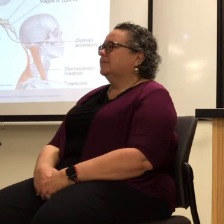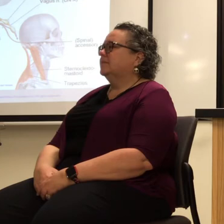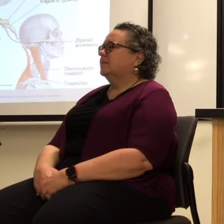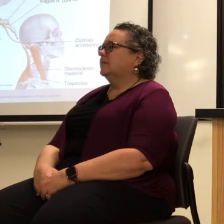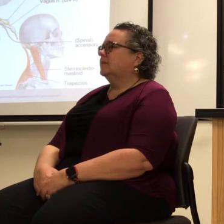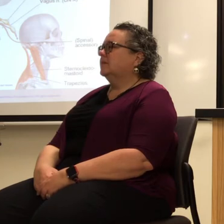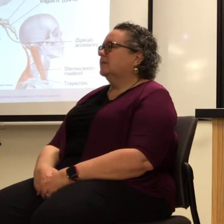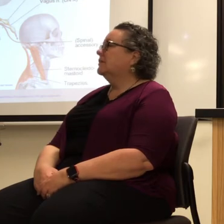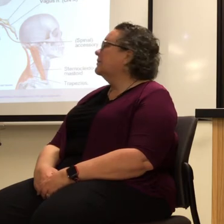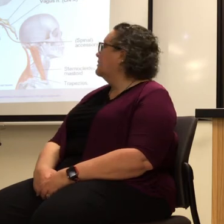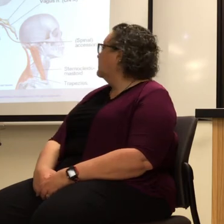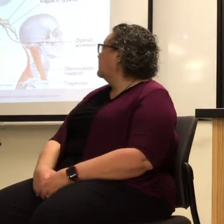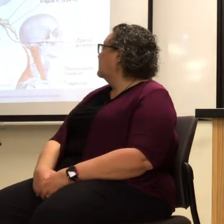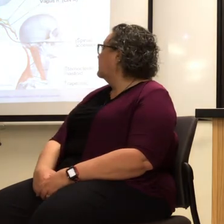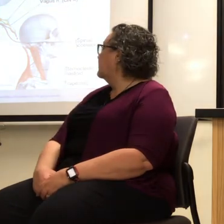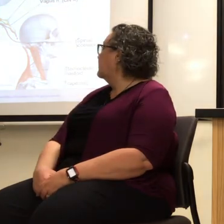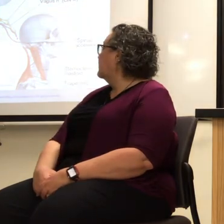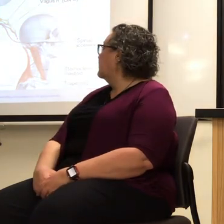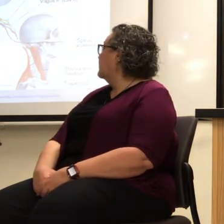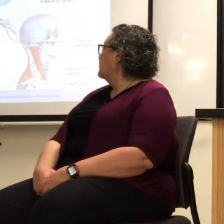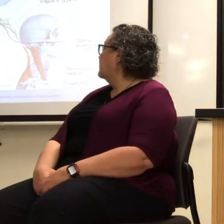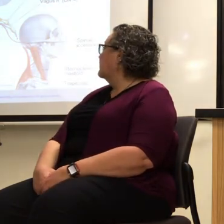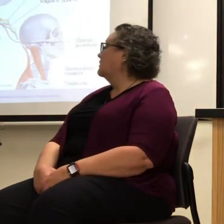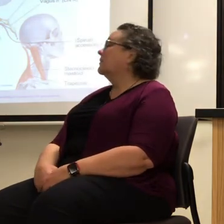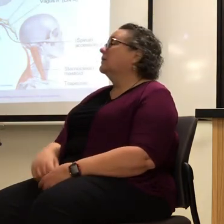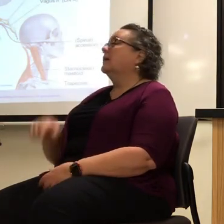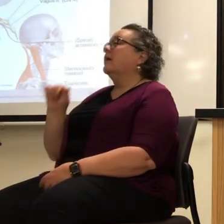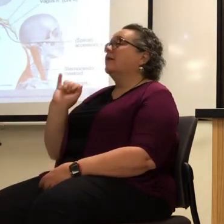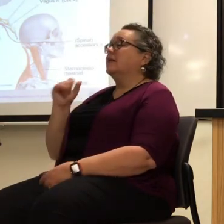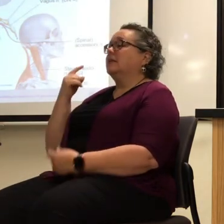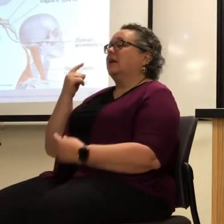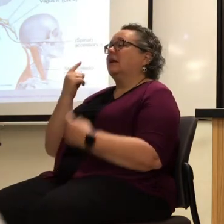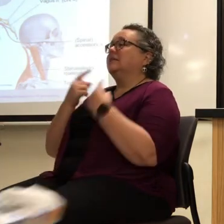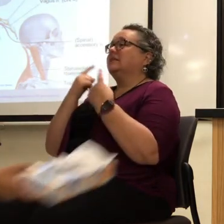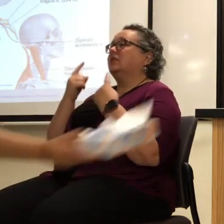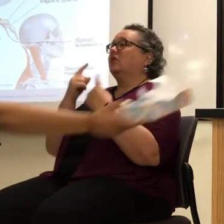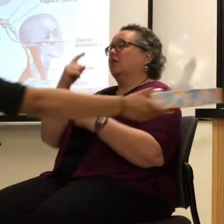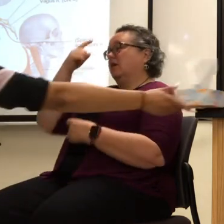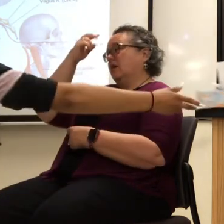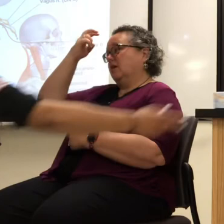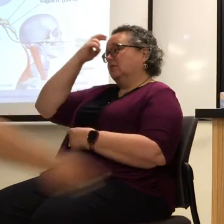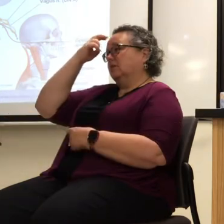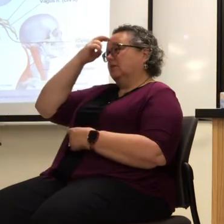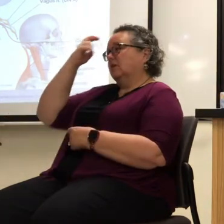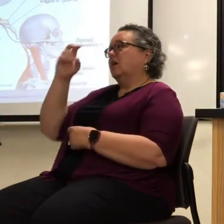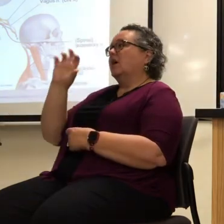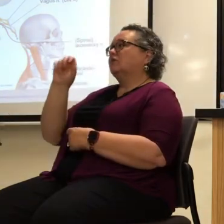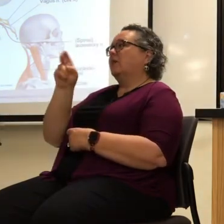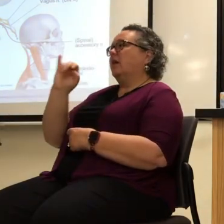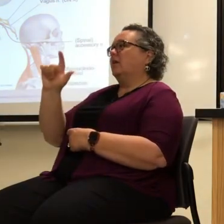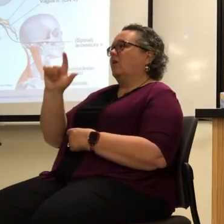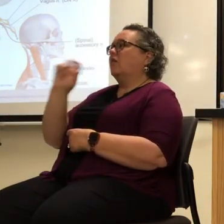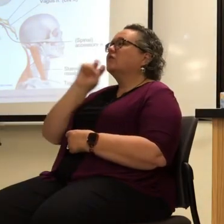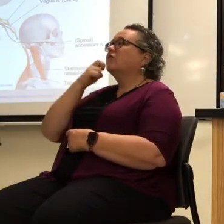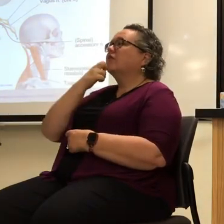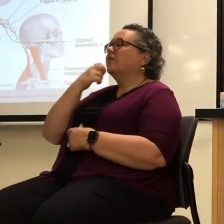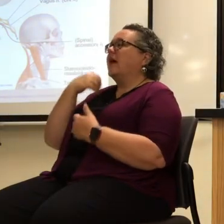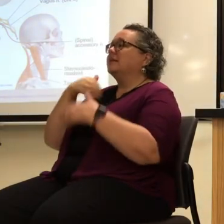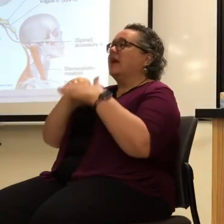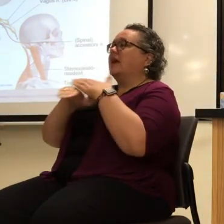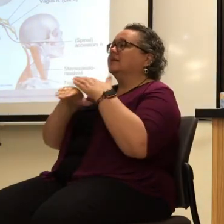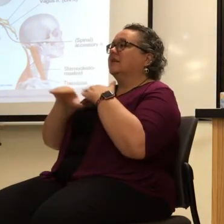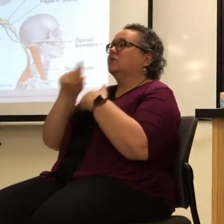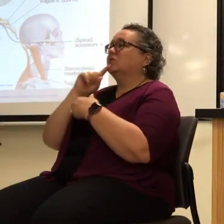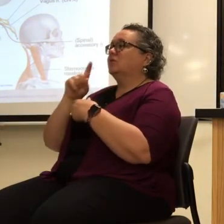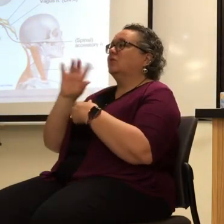It's considered a cranial nerve. that it has access to cervical spinal